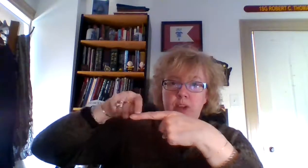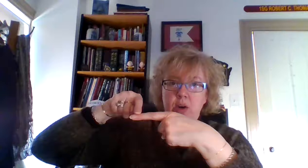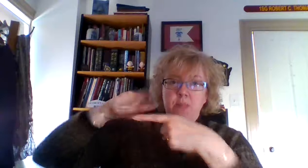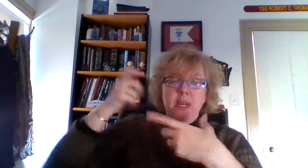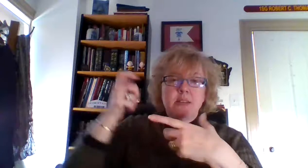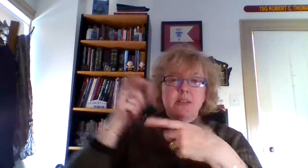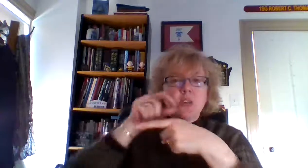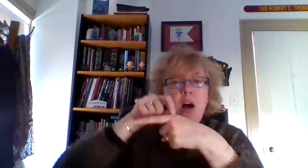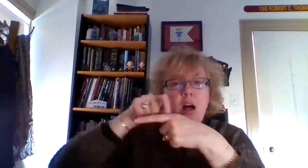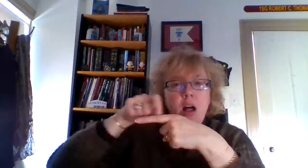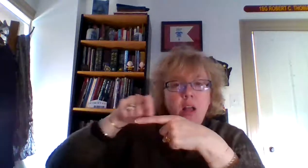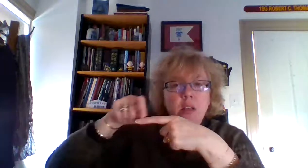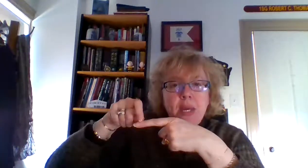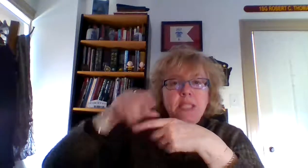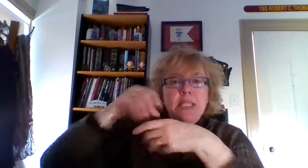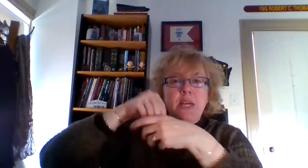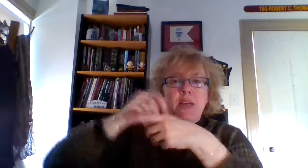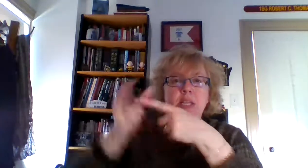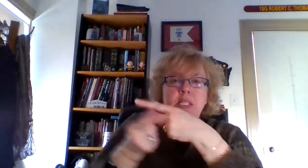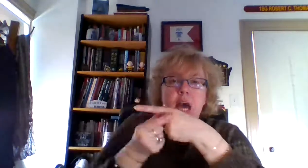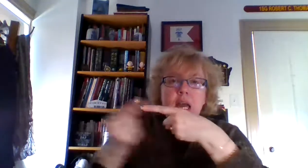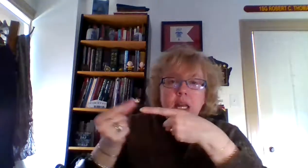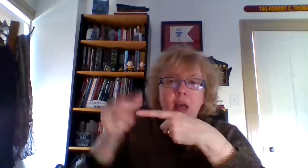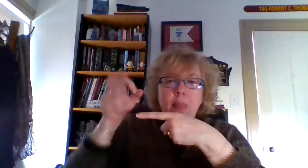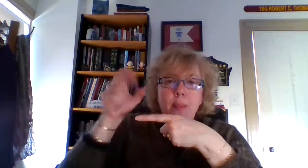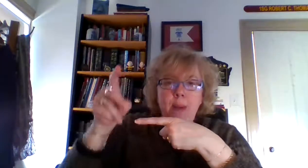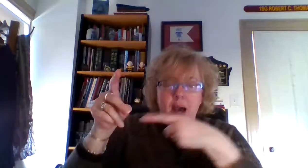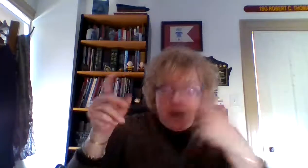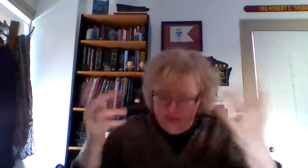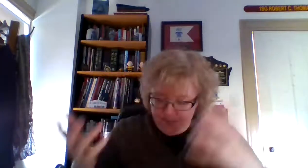finger, because there's all little peas that live inside the pod.